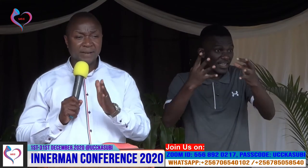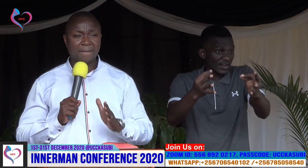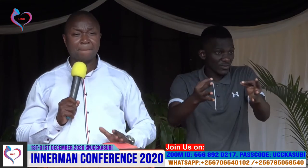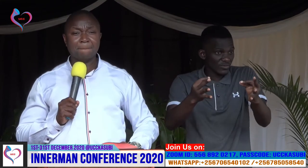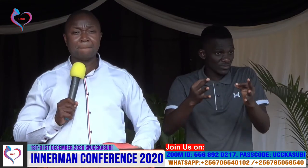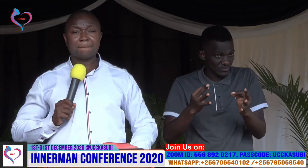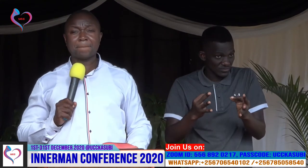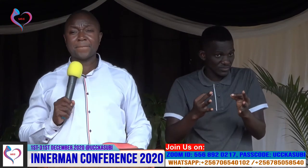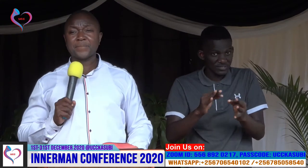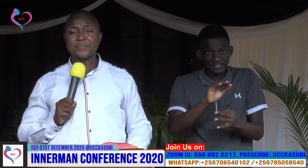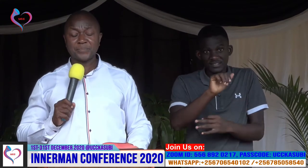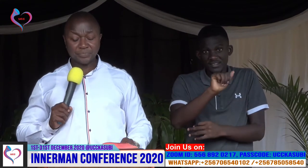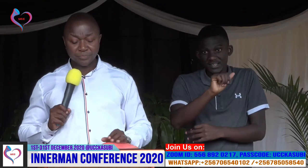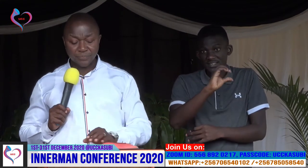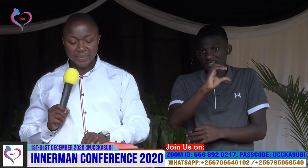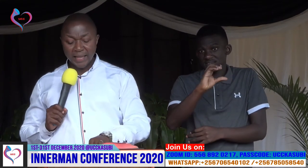accountability.